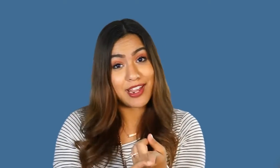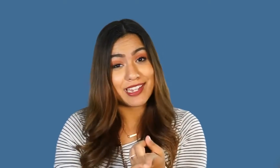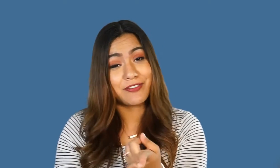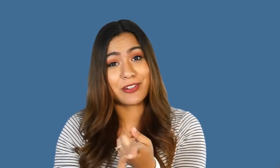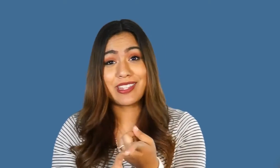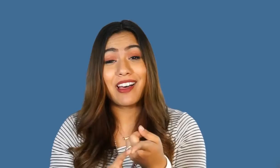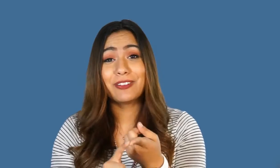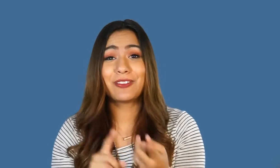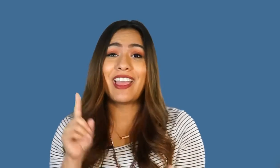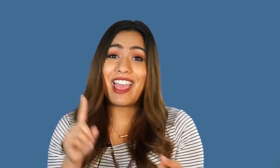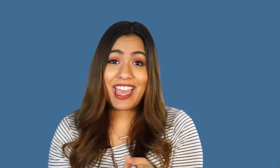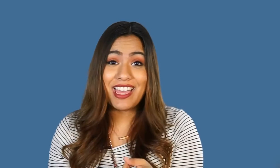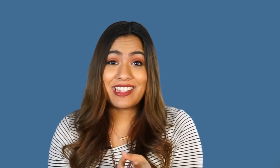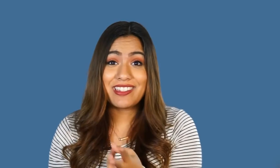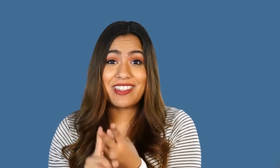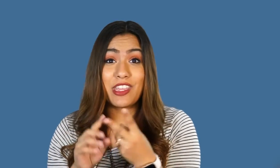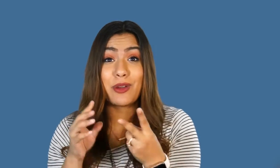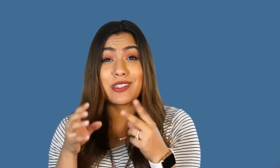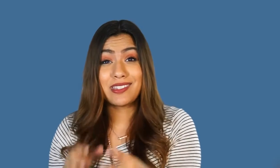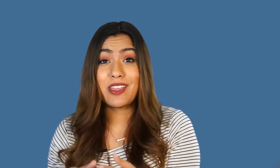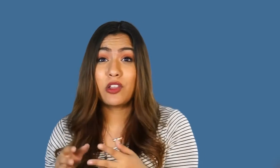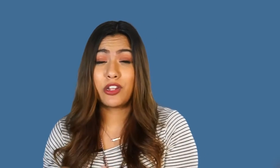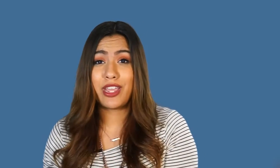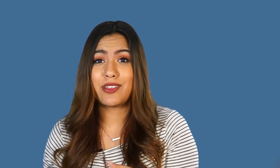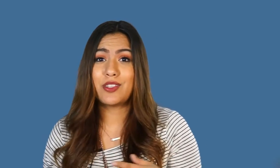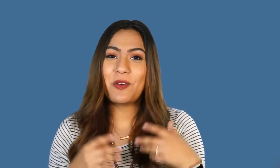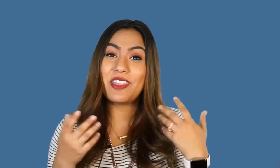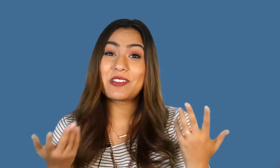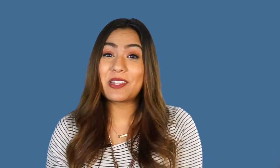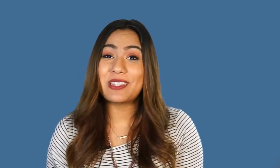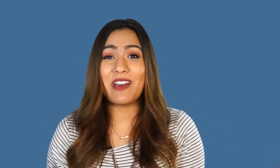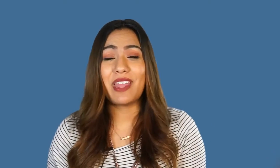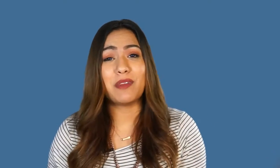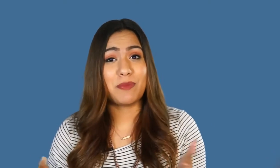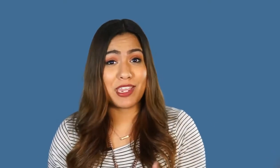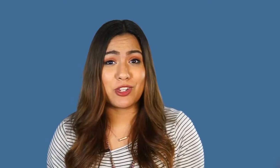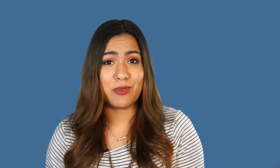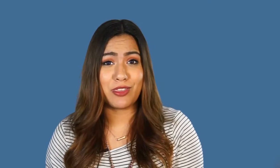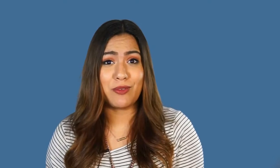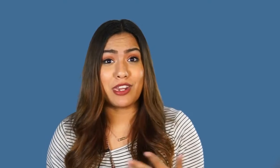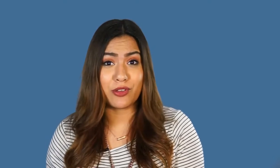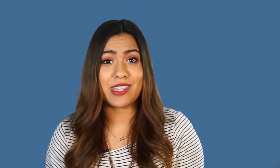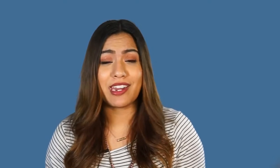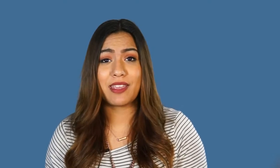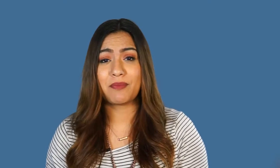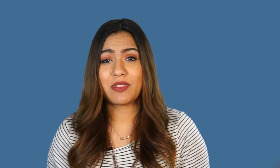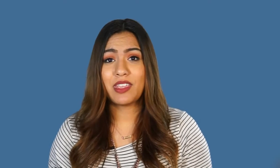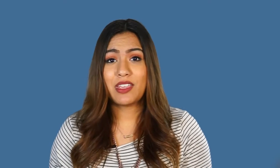not deaf yourself and that you are still learning. So they'll slow down and be patient with you and your signing.